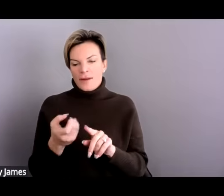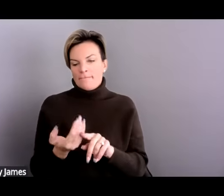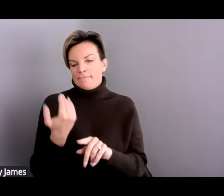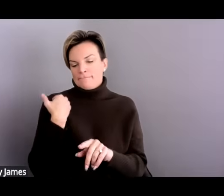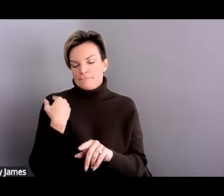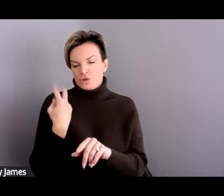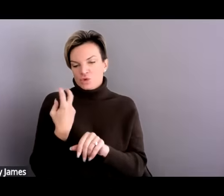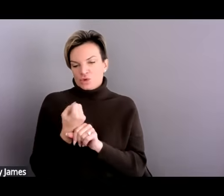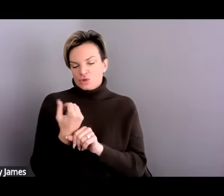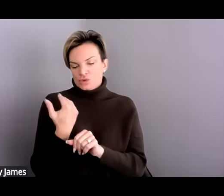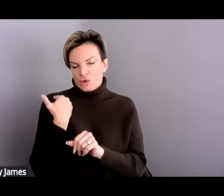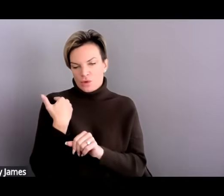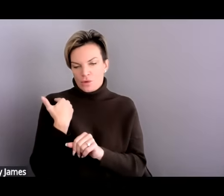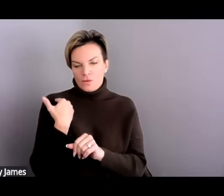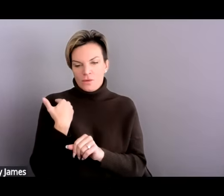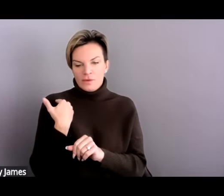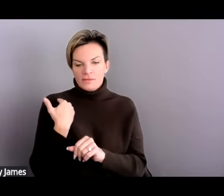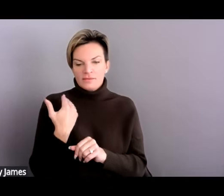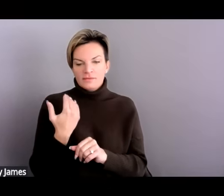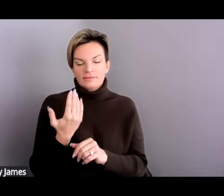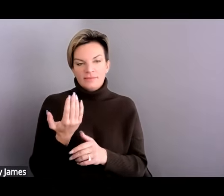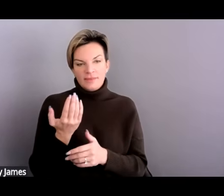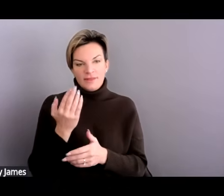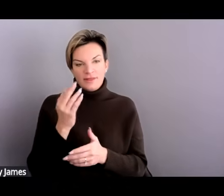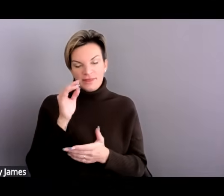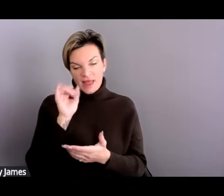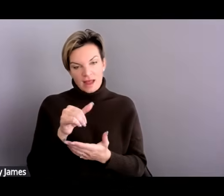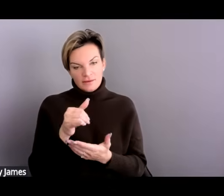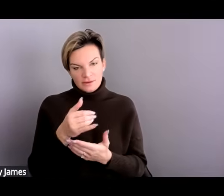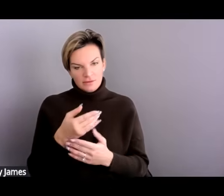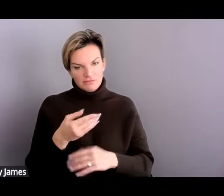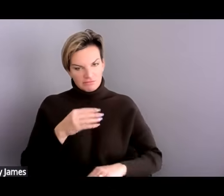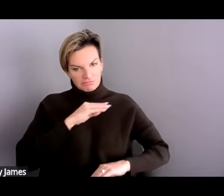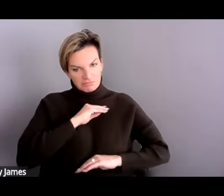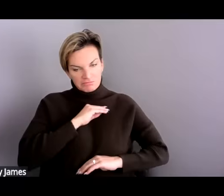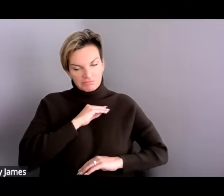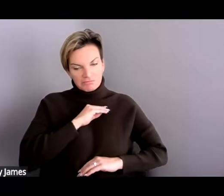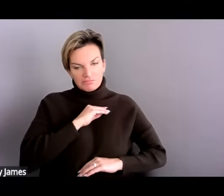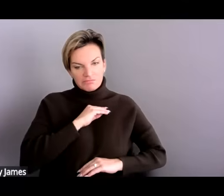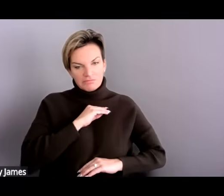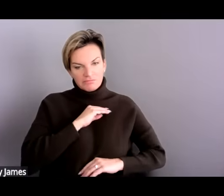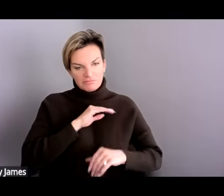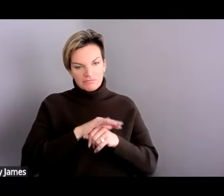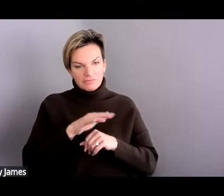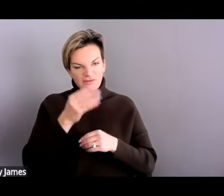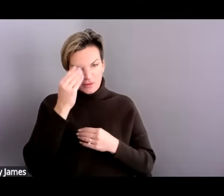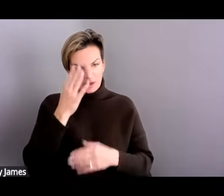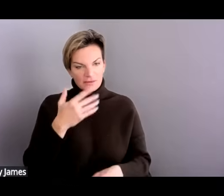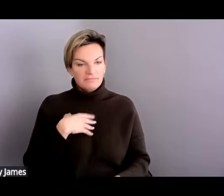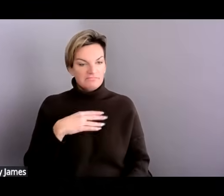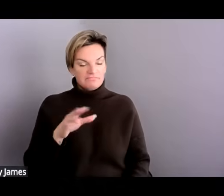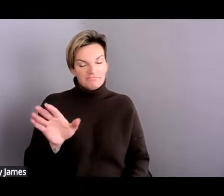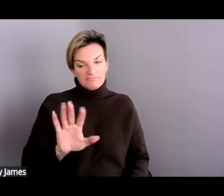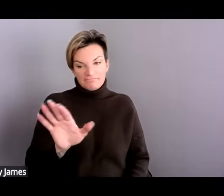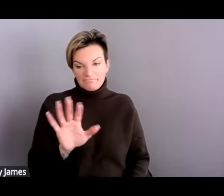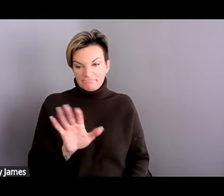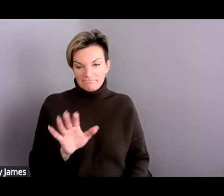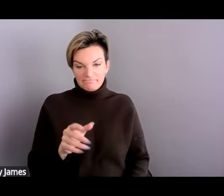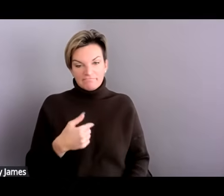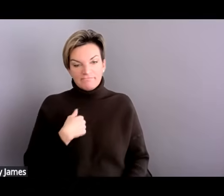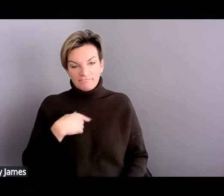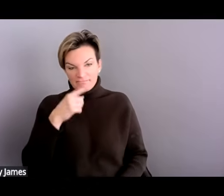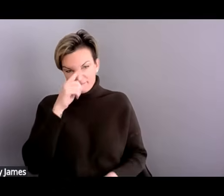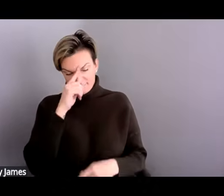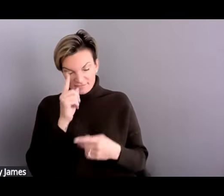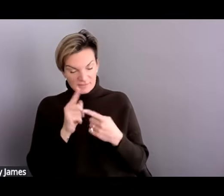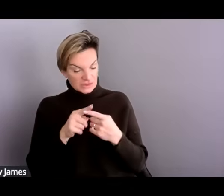can get, but it's, I think, enough to raise. I disagree with you. I think I don't see that as legitimate. I